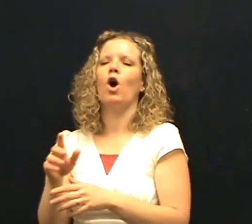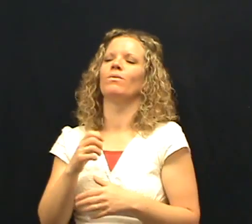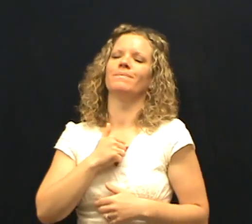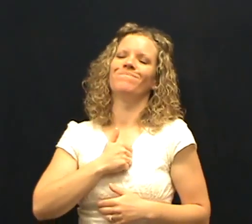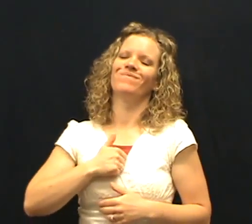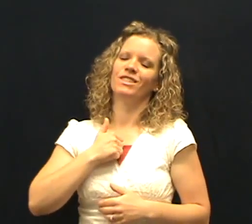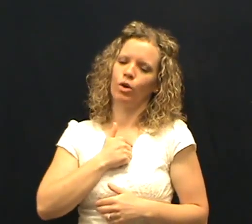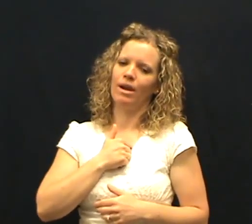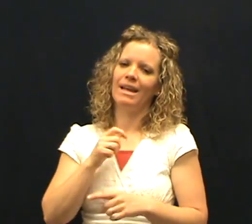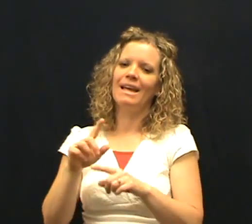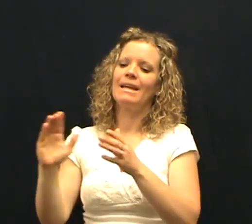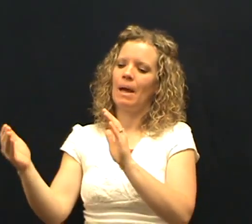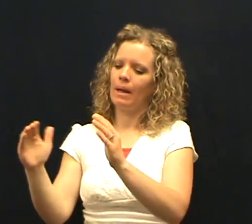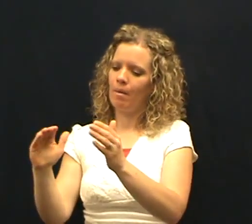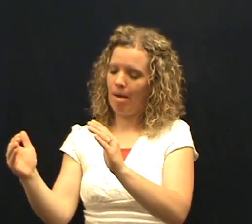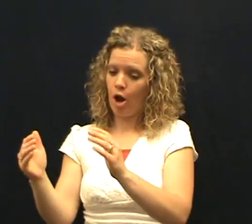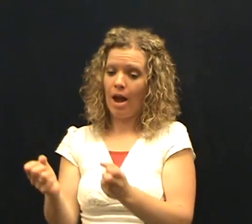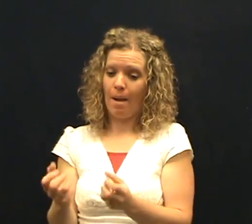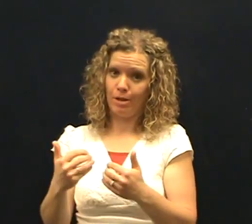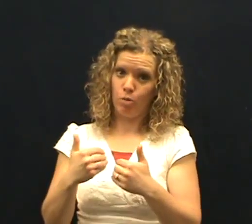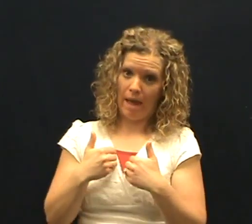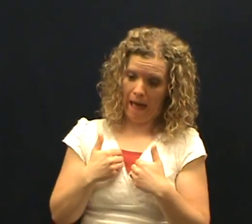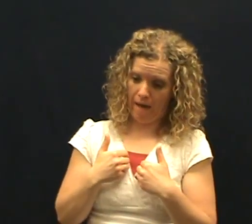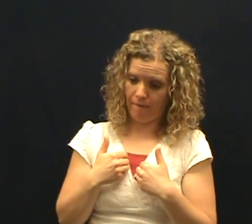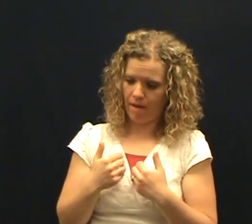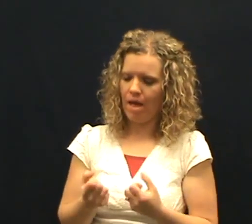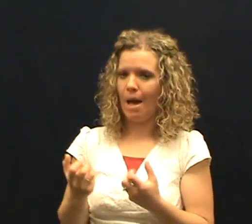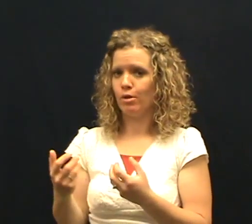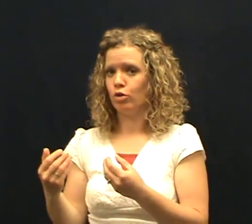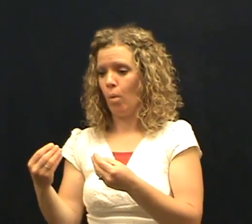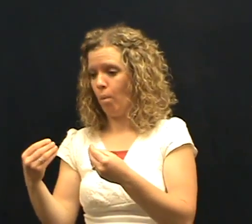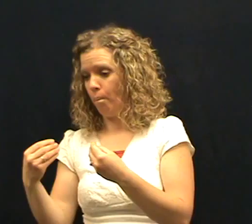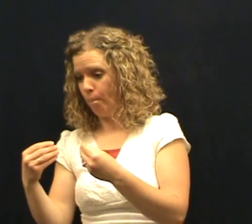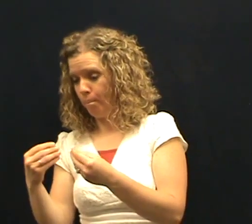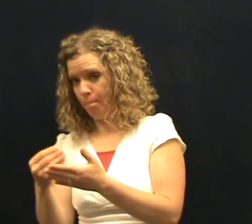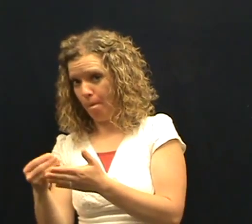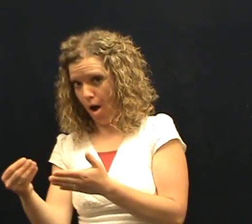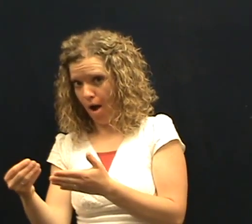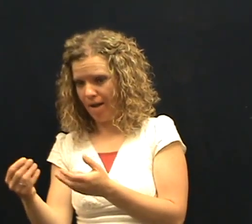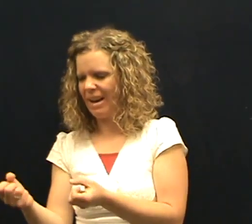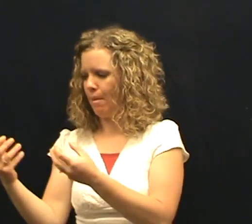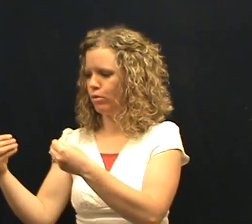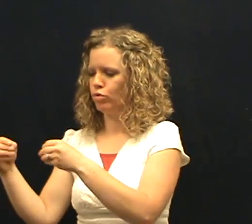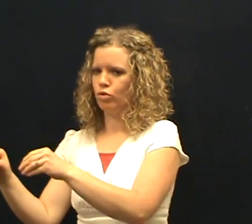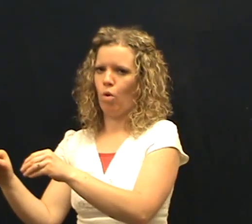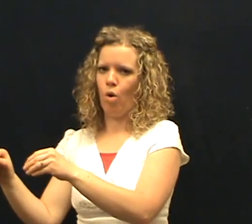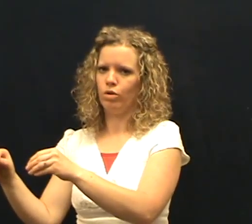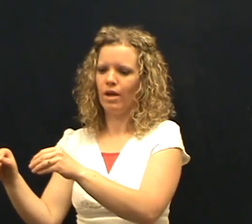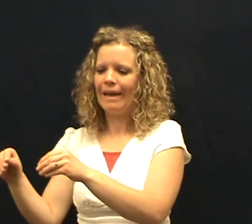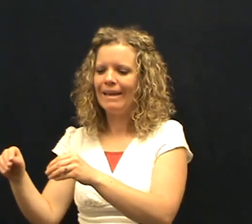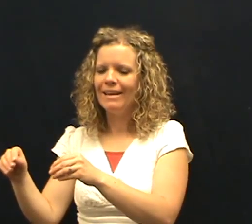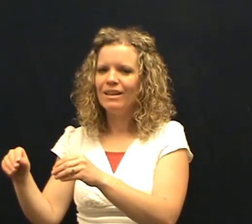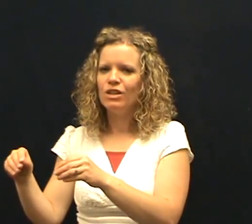we have, what we bought, and what we have left, we have to assume is what we sold. We can't tell whether any of that was